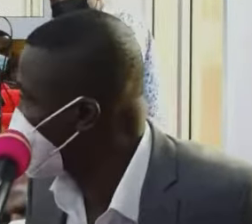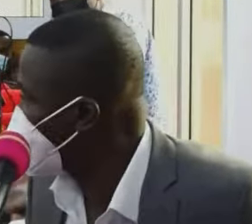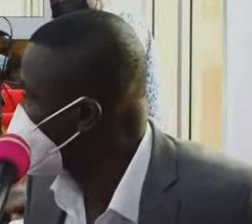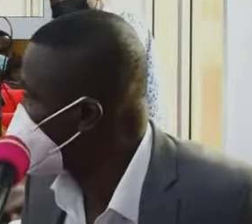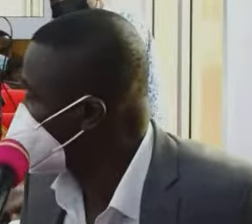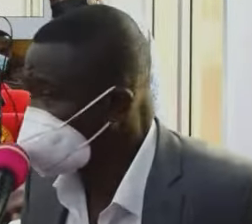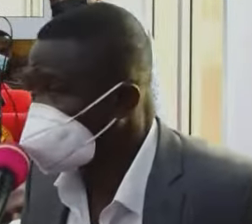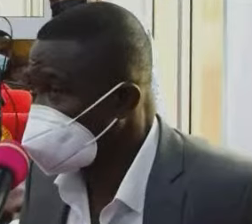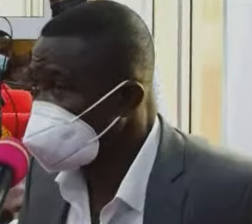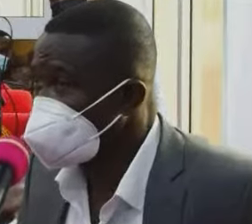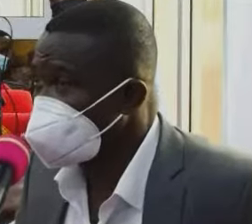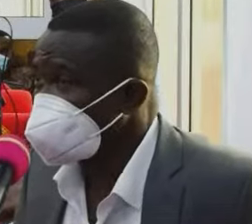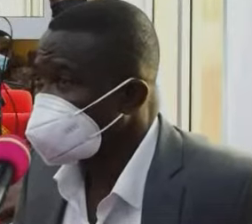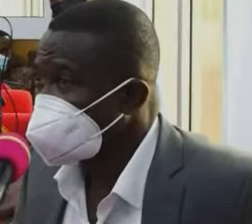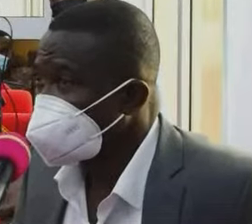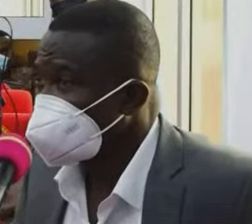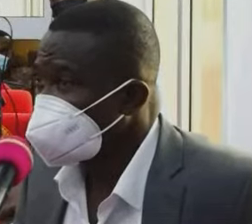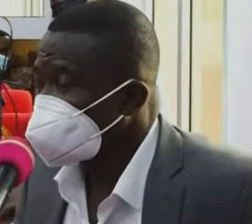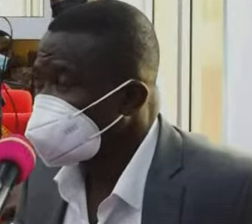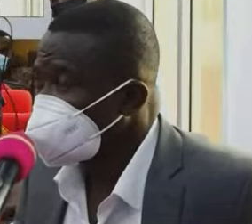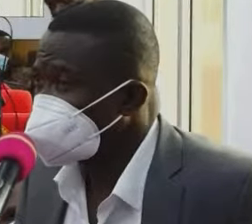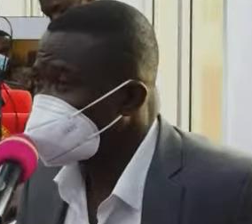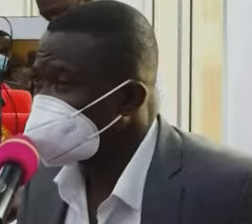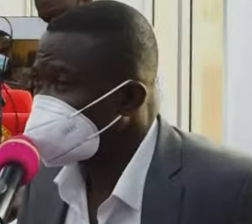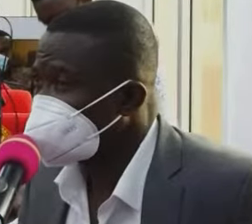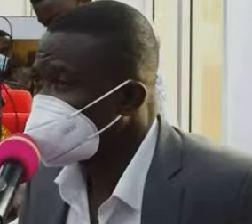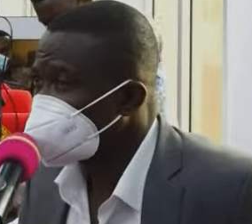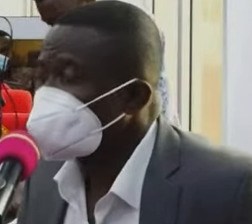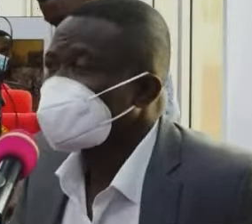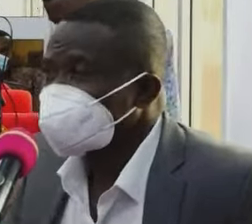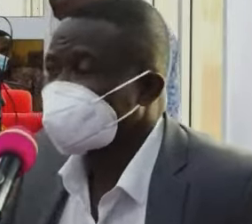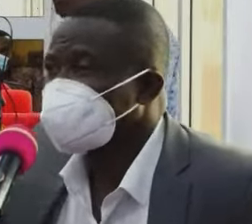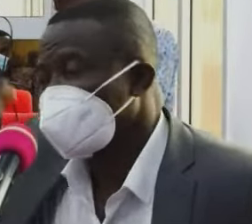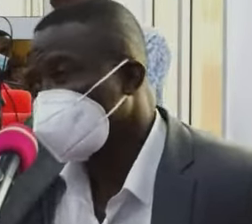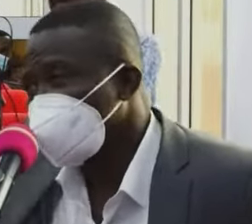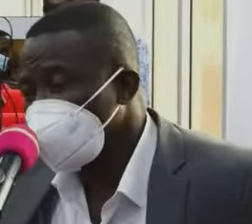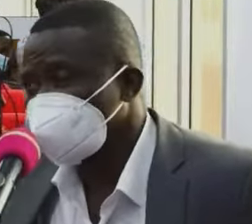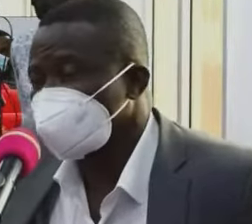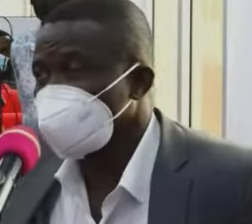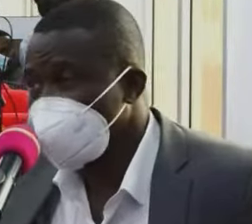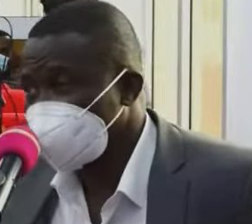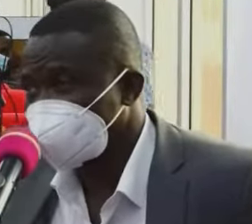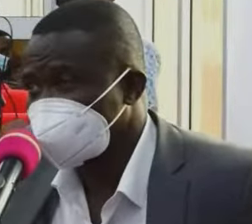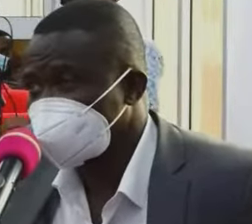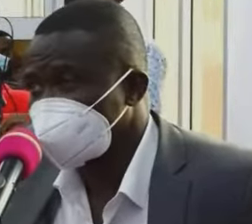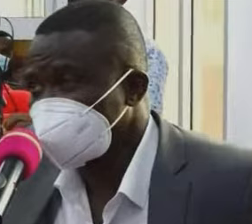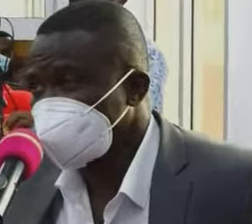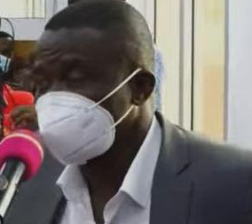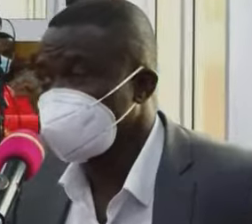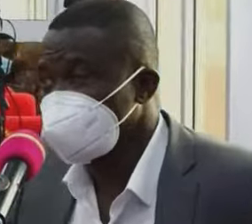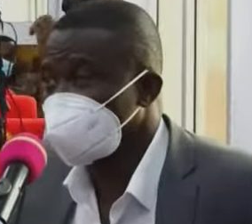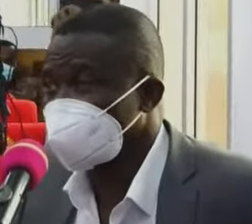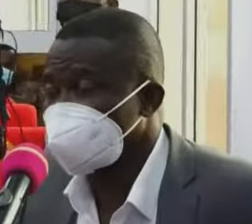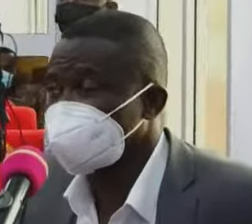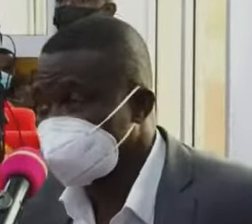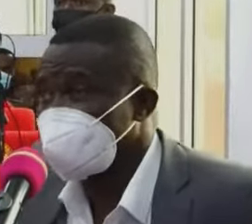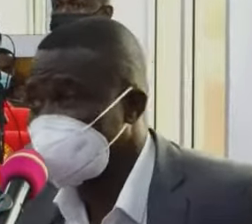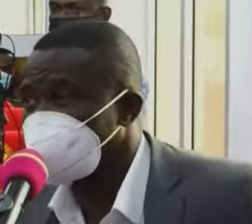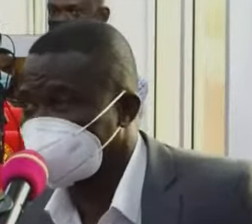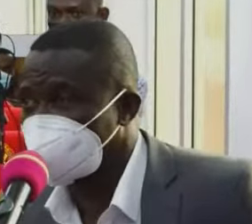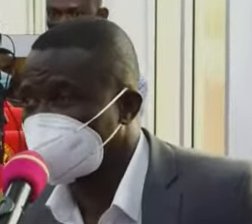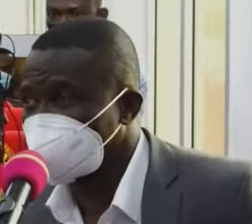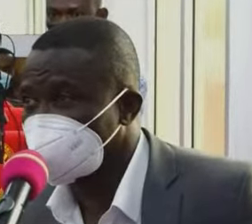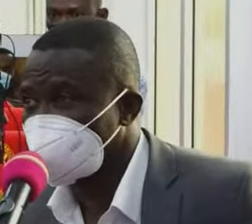future. So when you investigated, for example, it's obvious that there was negligence involved. That one goes to the police to do the